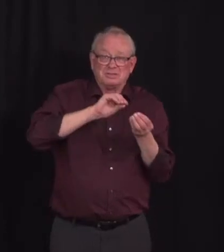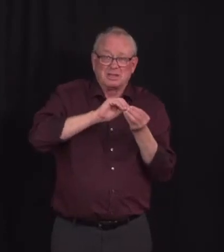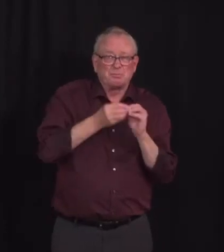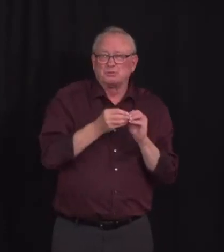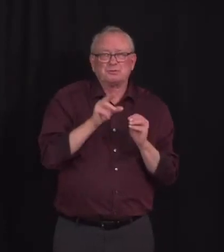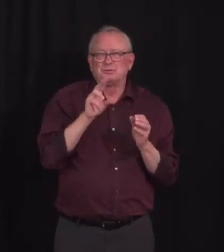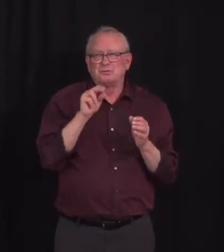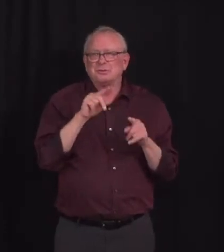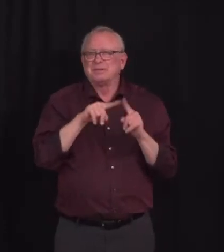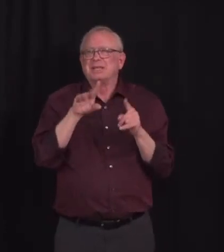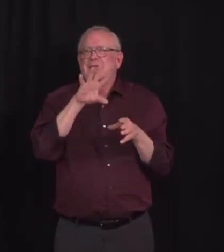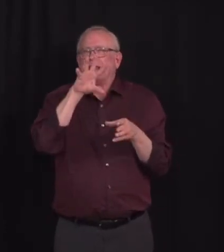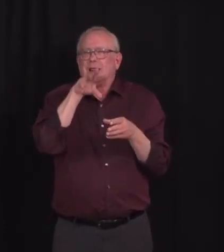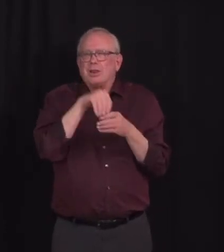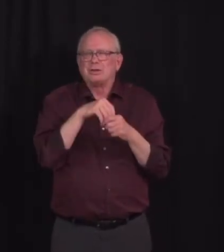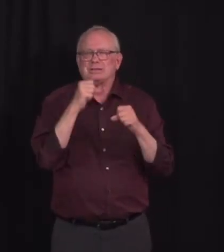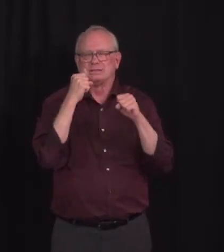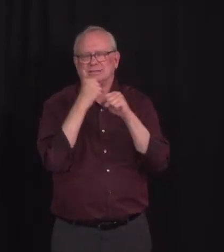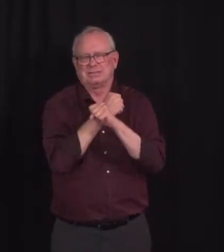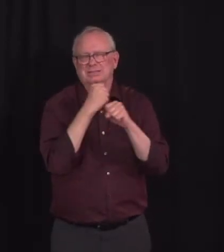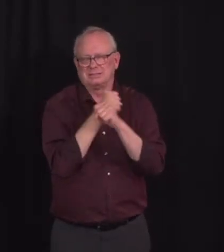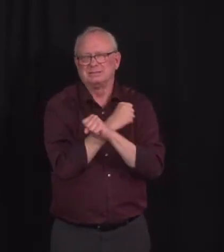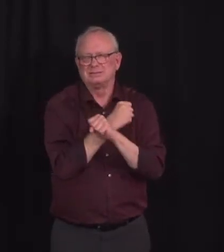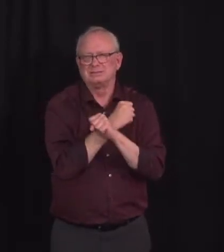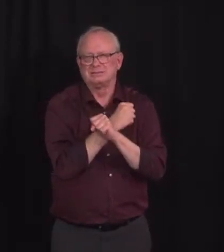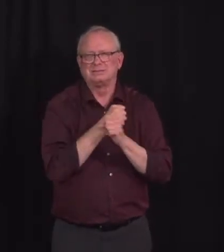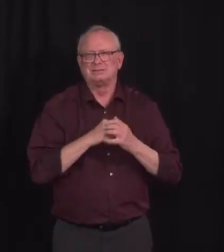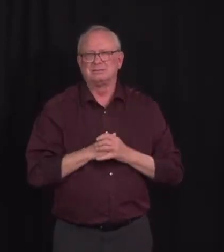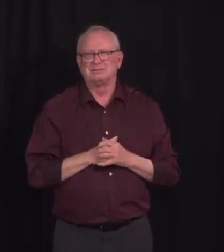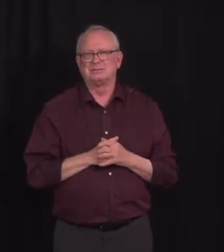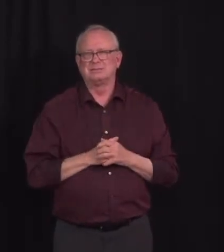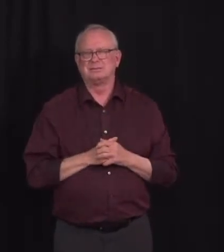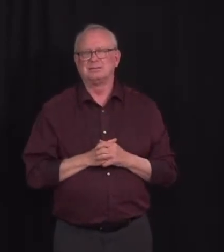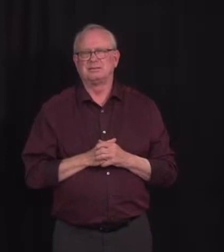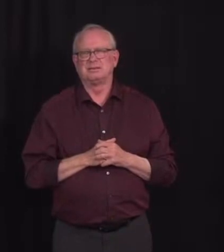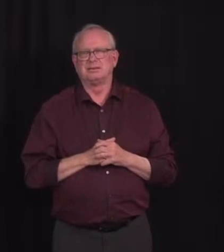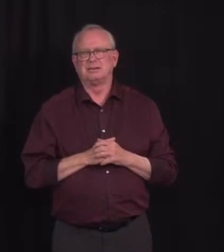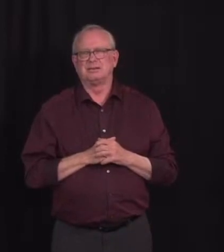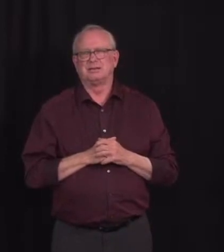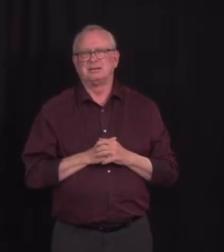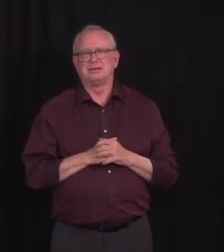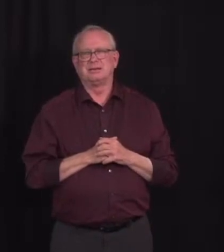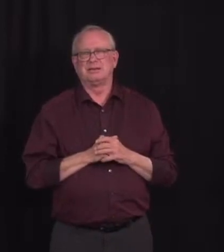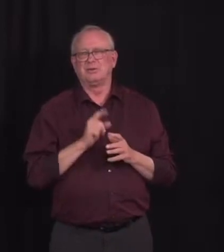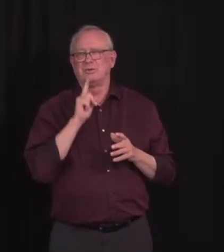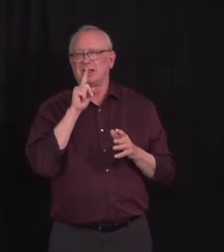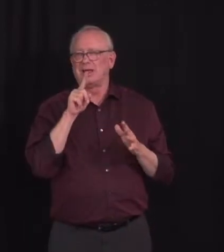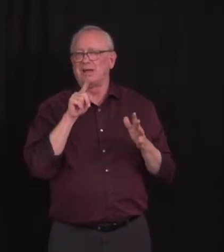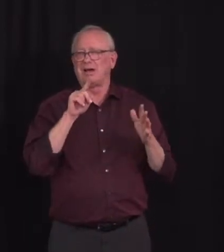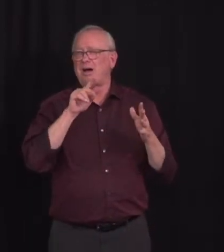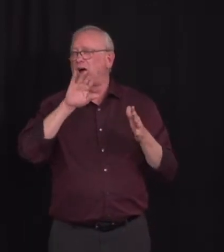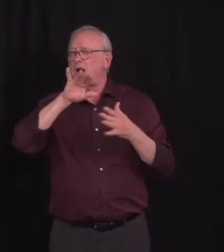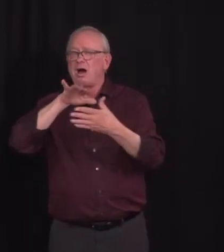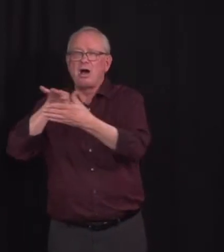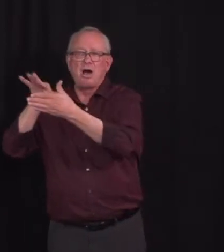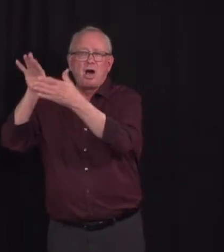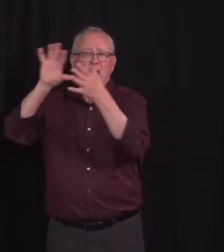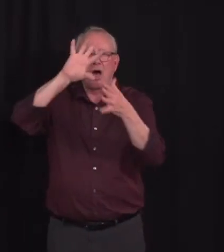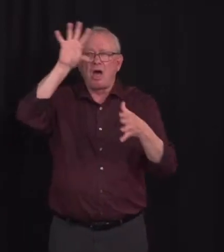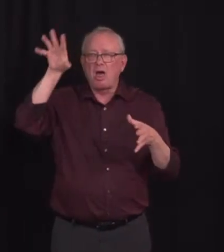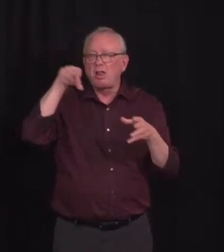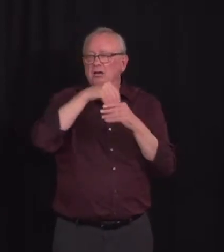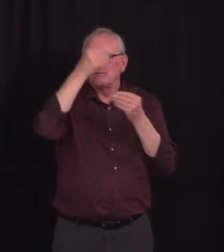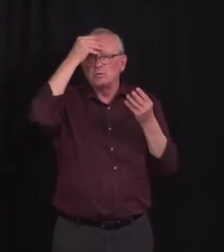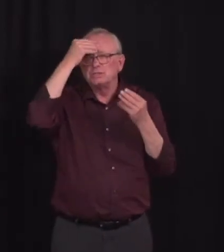calculations. And really, again, looking at all of those factors, that's where we saw that if we were able to achieve at least